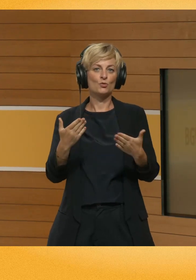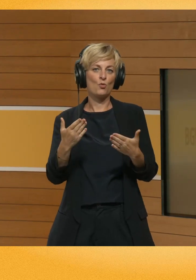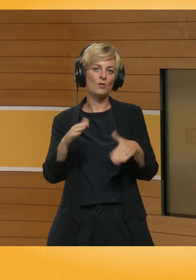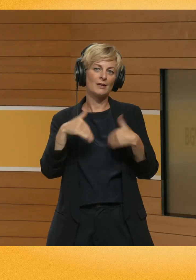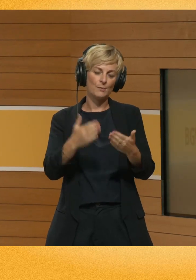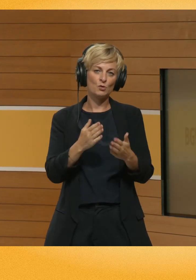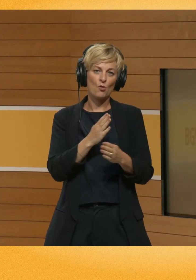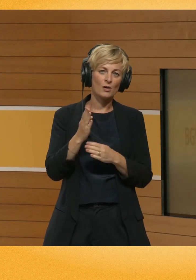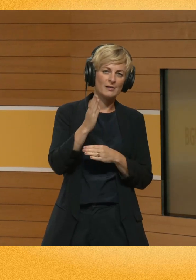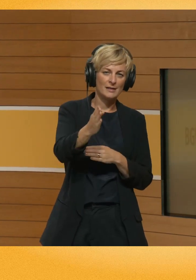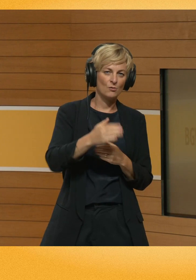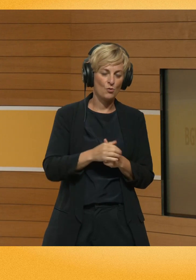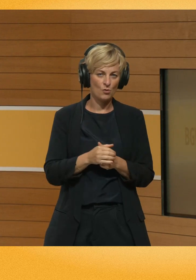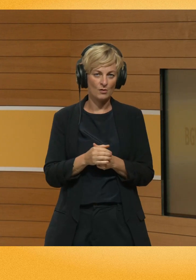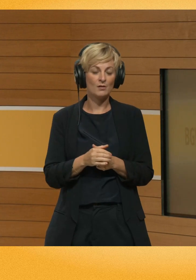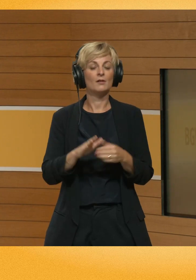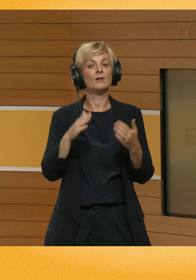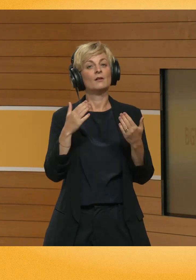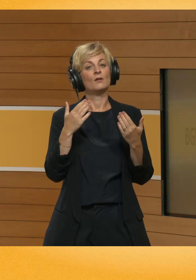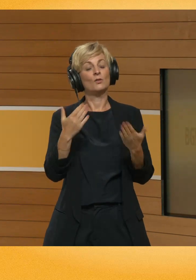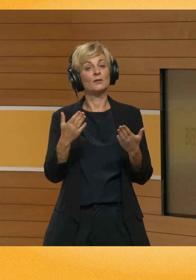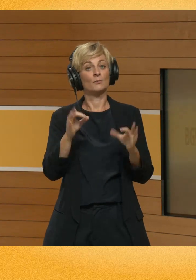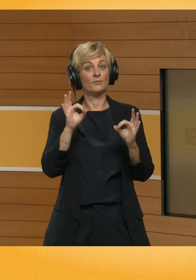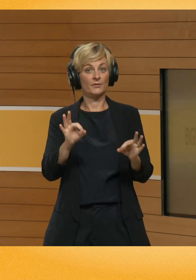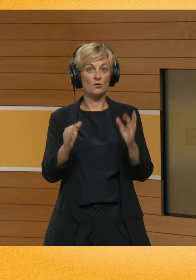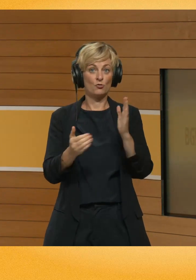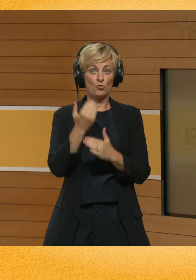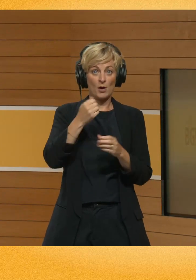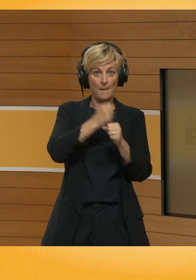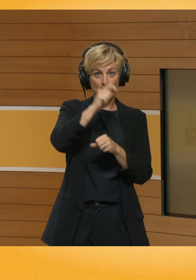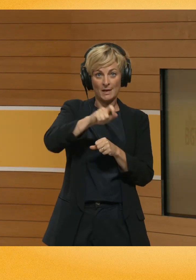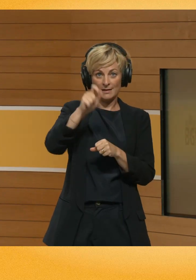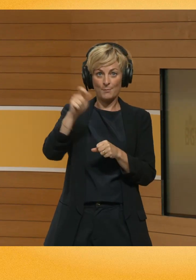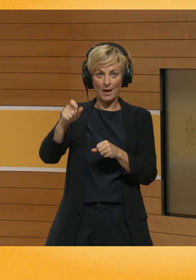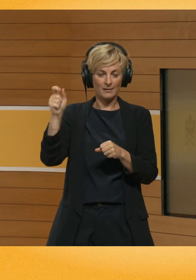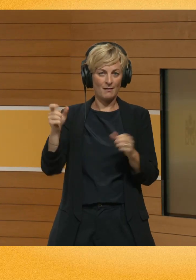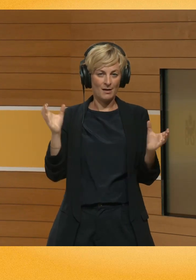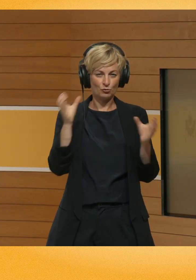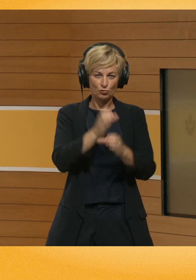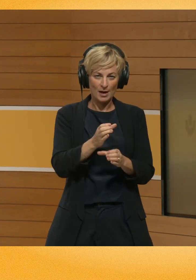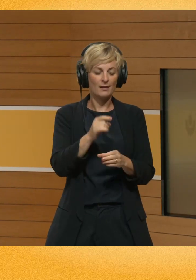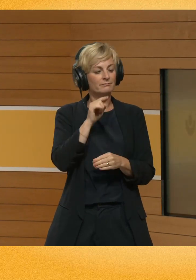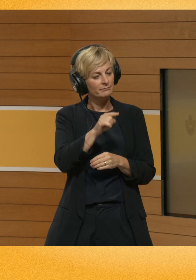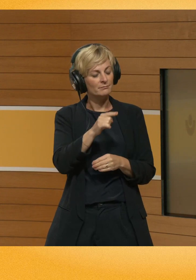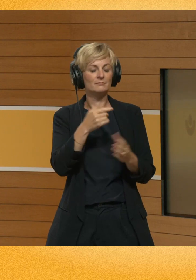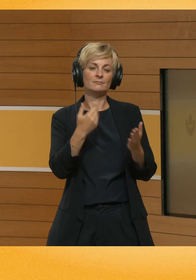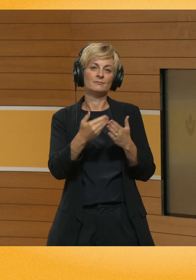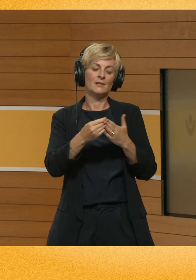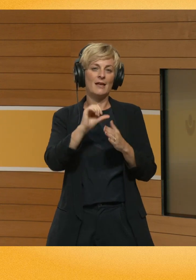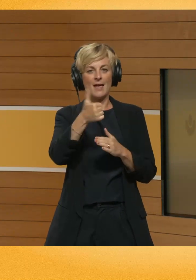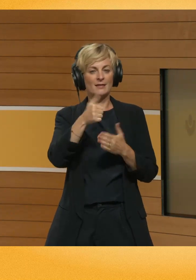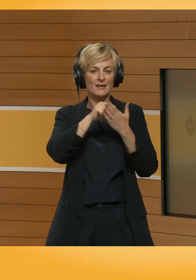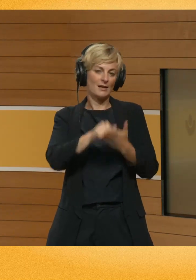get. So it's absolutely necessary to focus on that. And when we filled out the gap